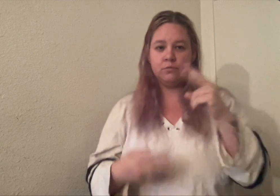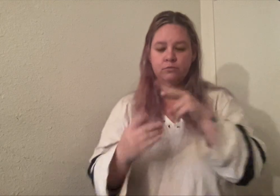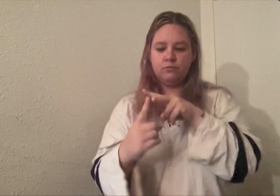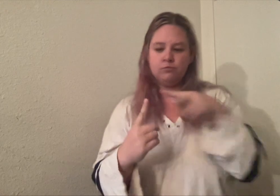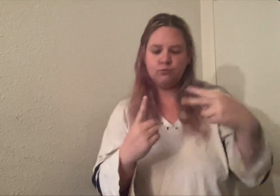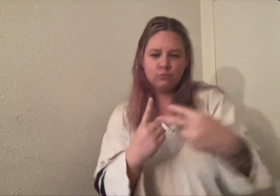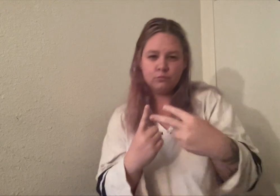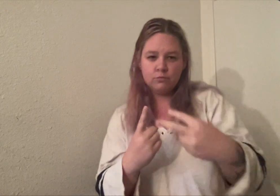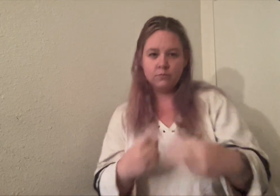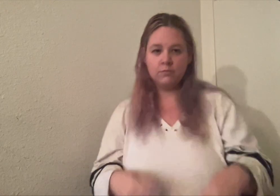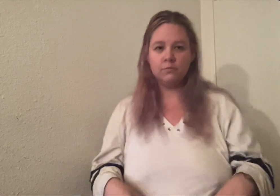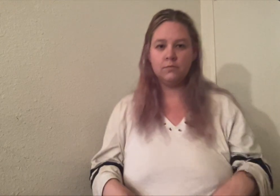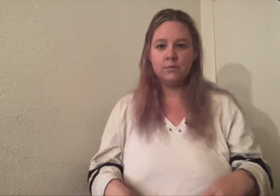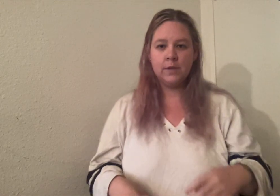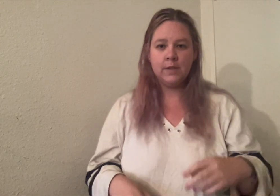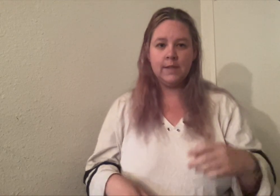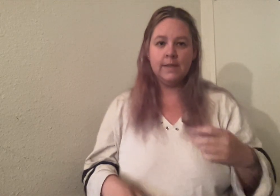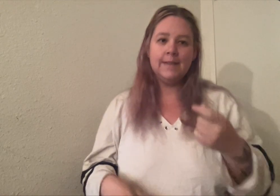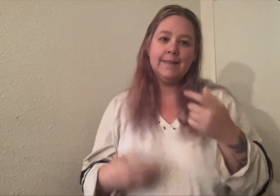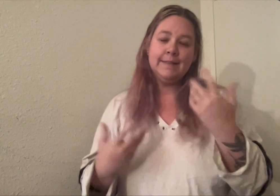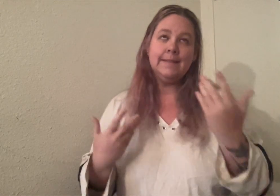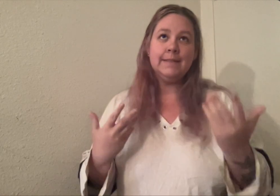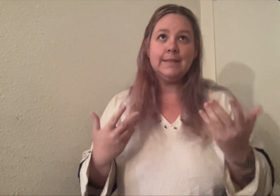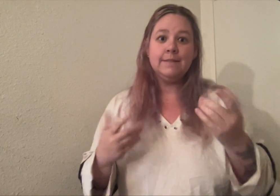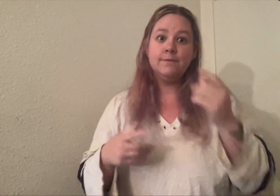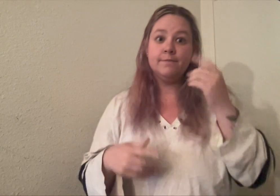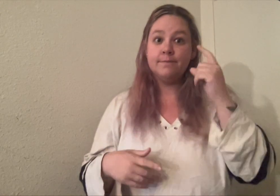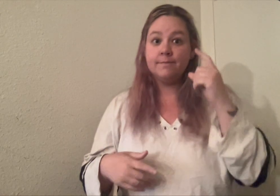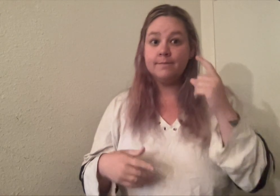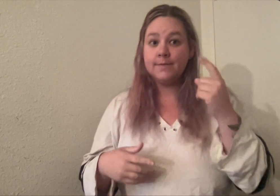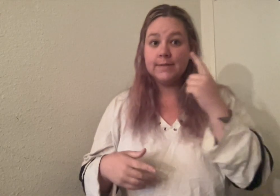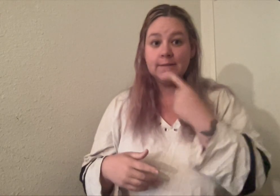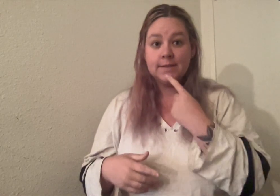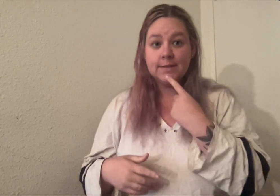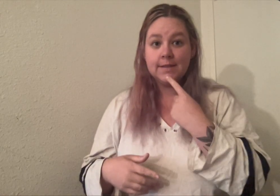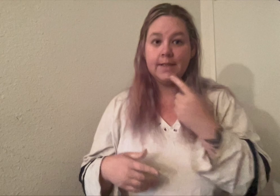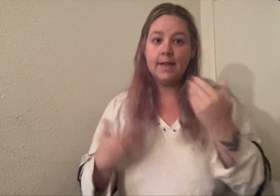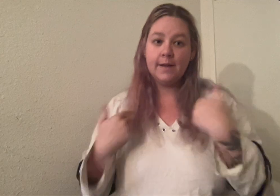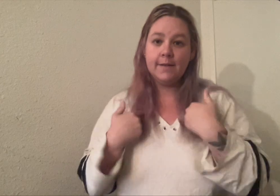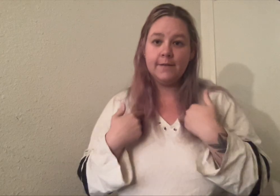had from a skills orientation,